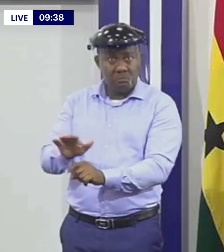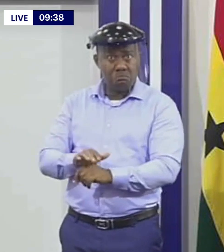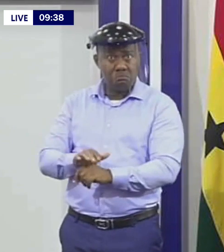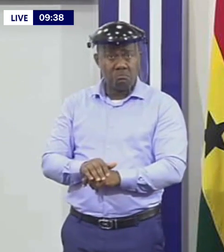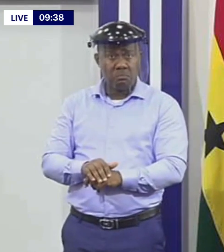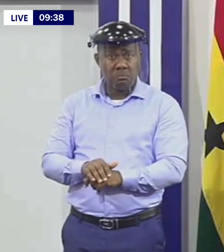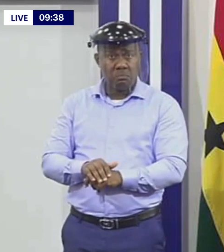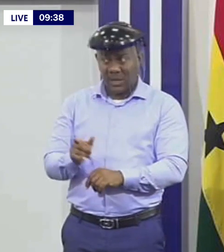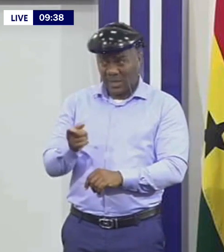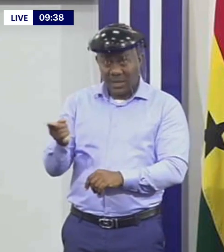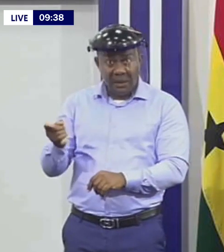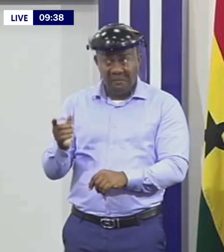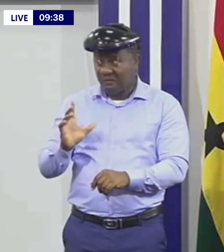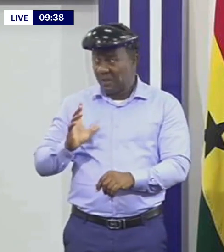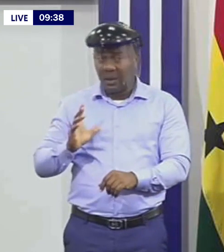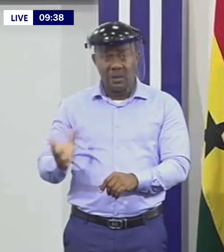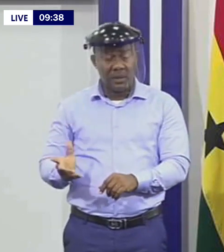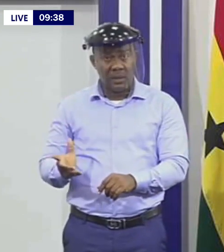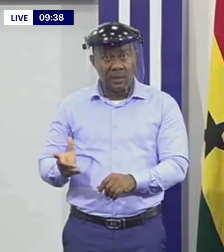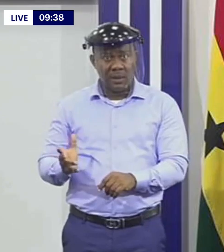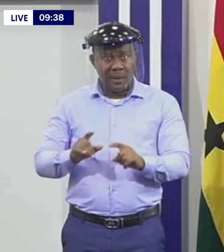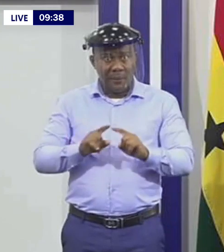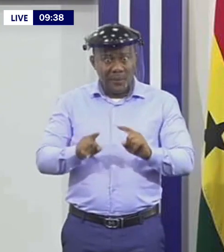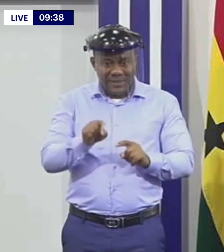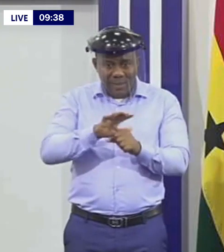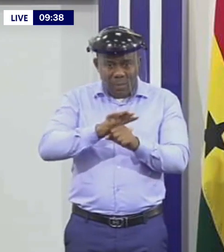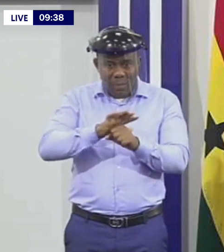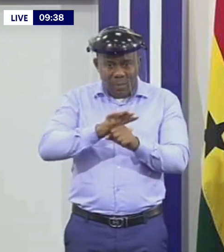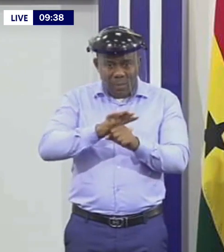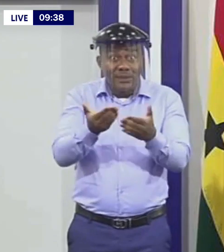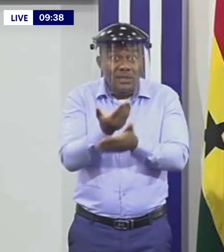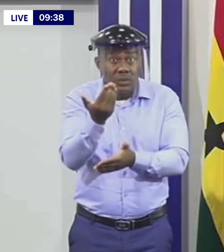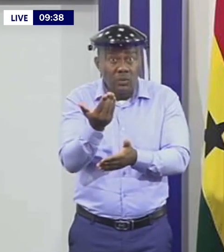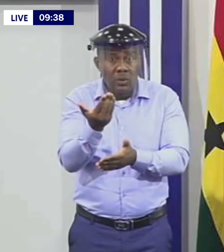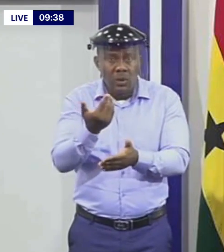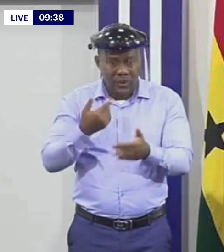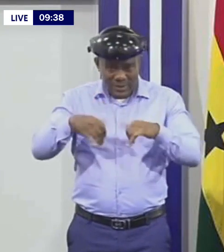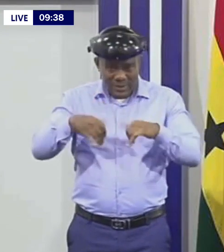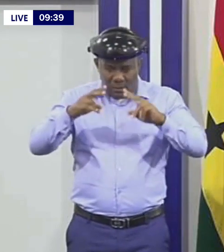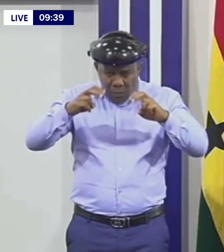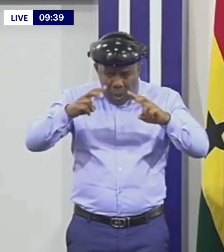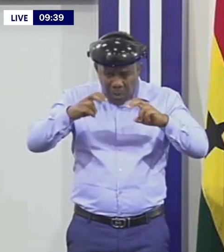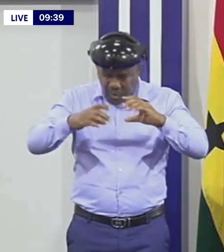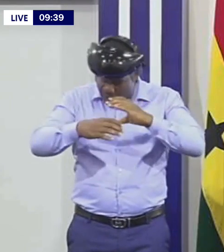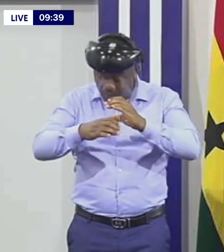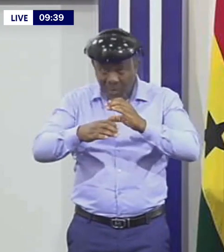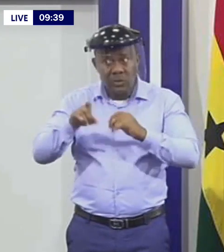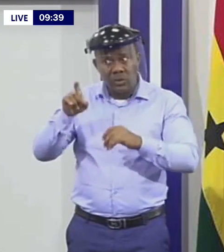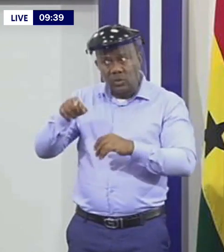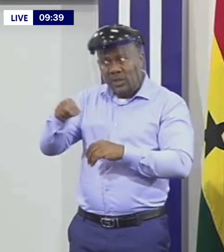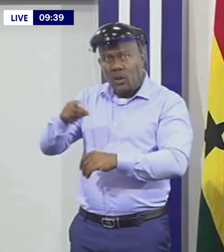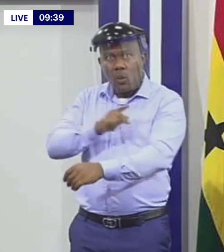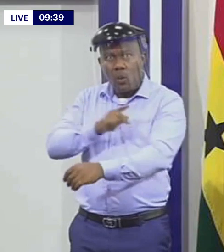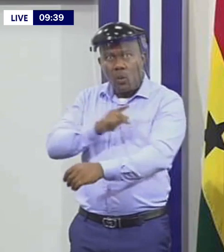studying. We cannot be very present on this. So we have to take steps to protect our pregnant